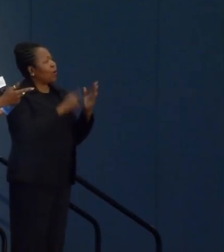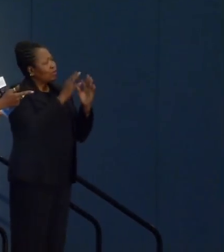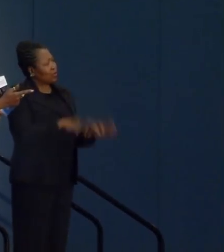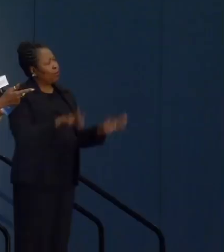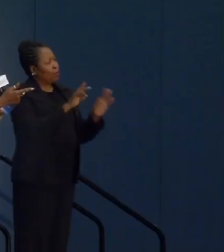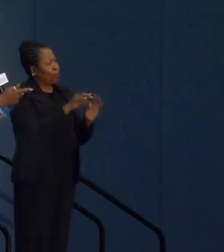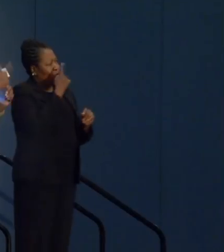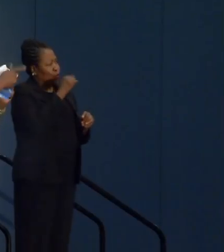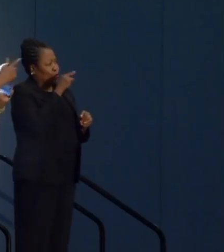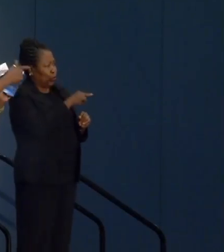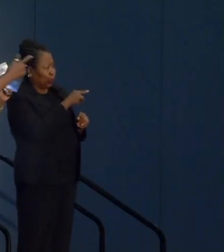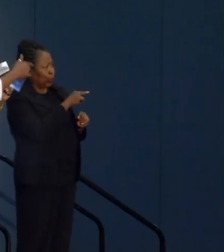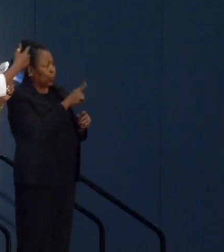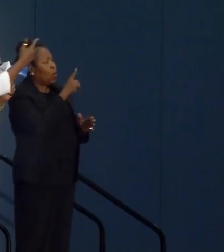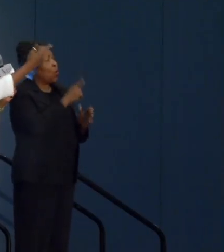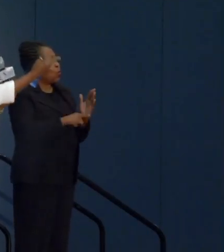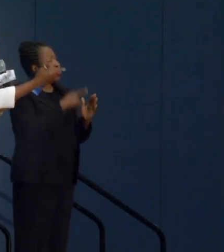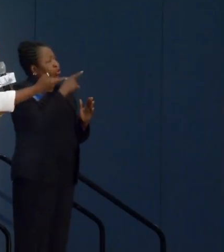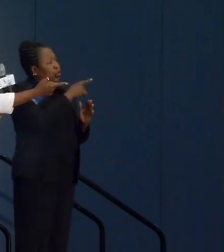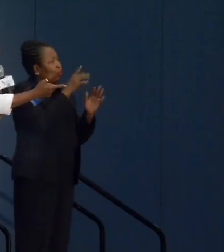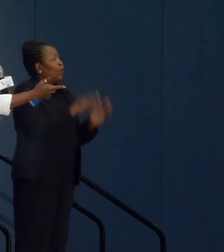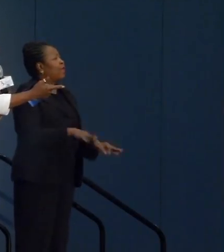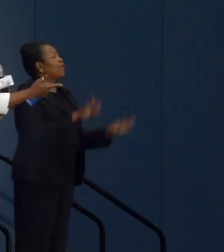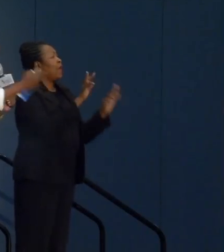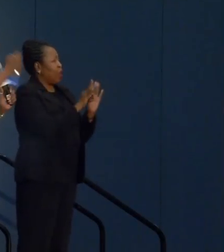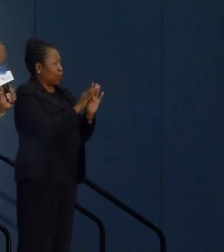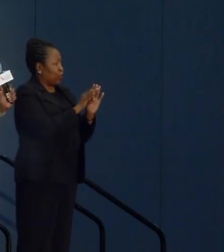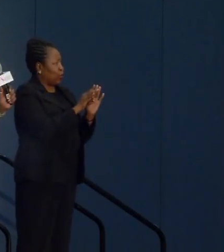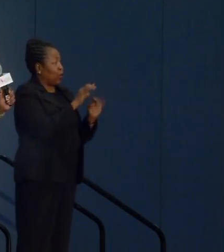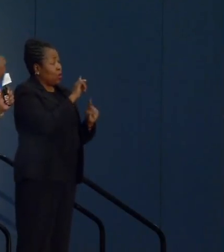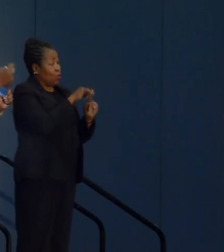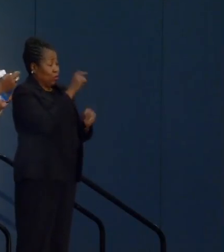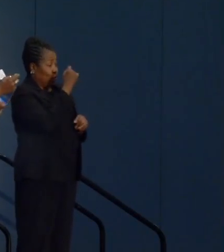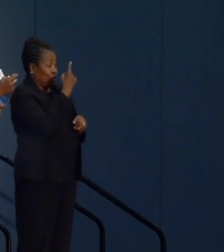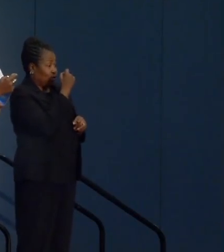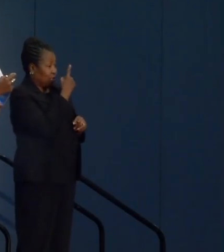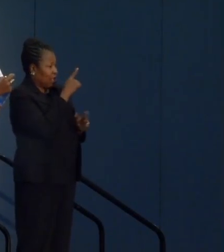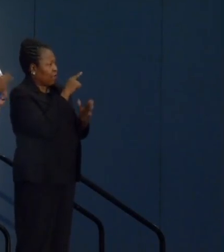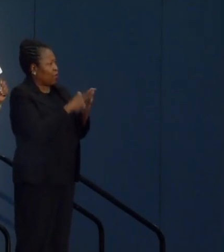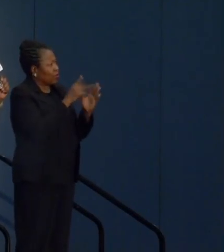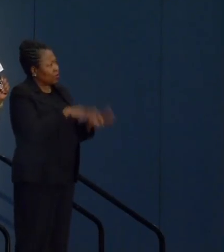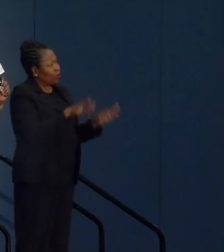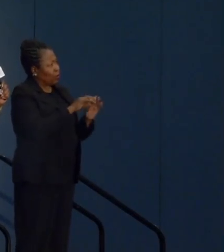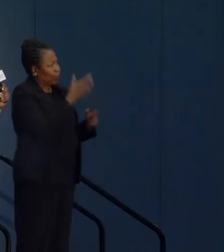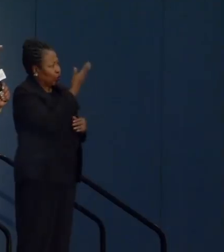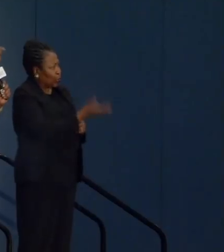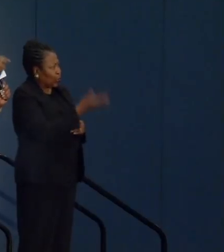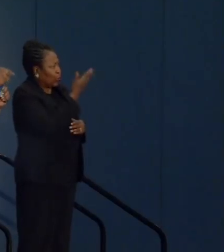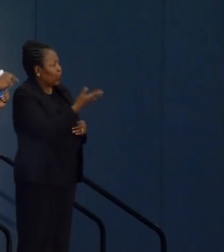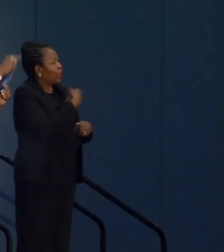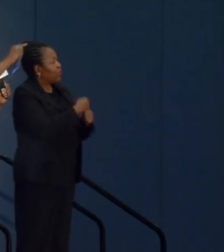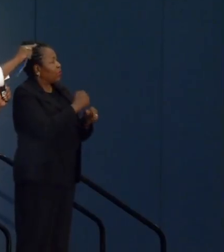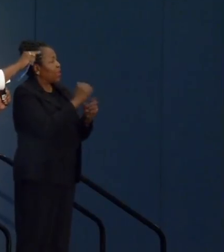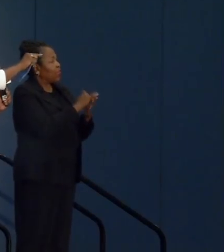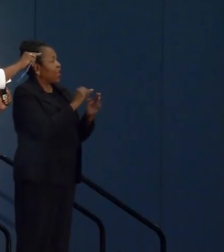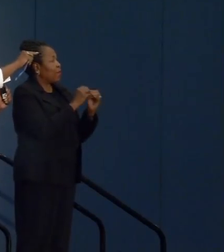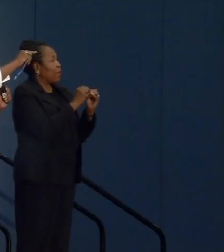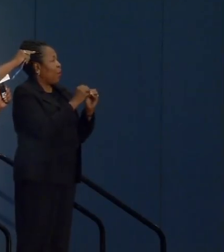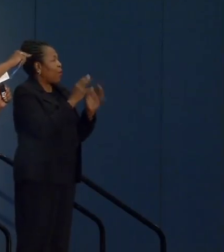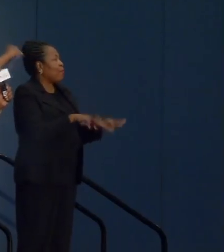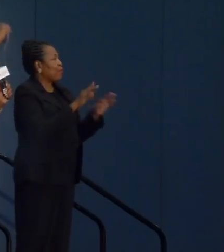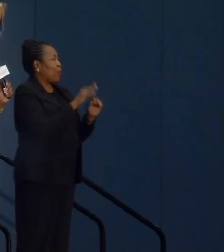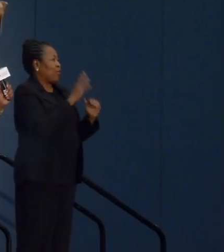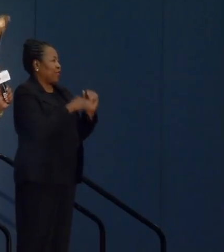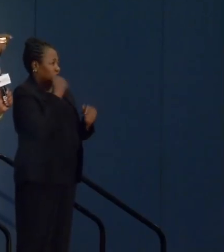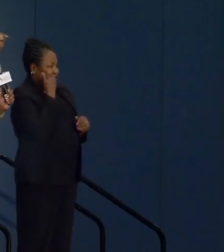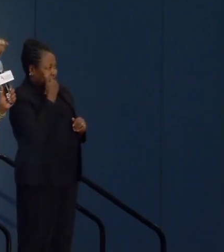to you? Okay. What do you value? Once you understand what matters to you, you have to make that more important than being